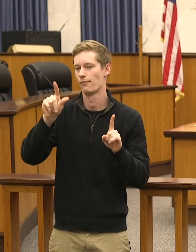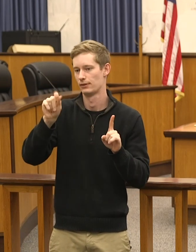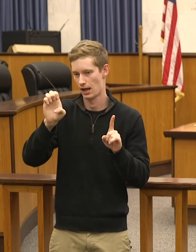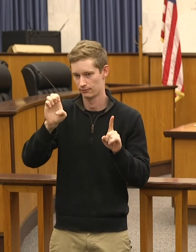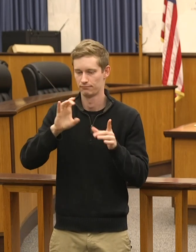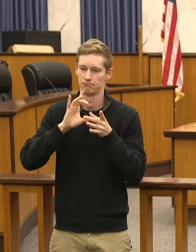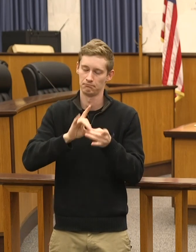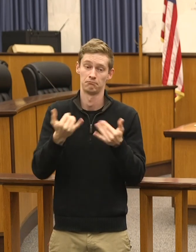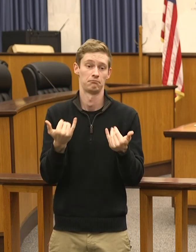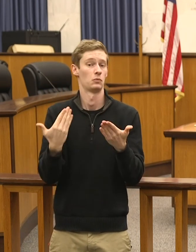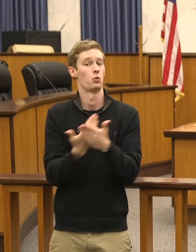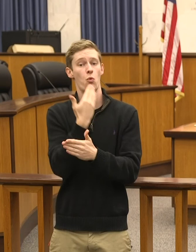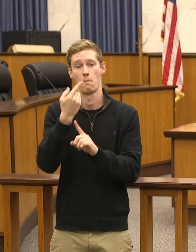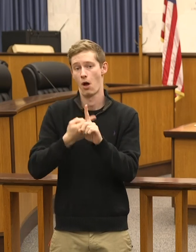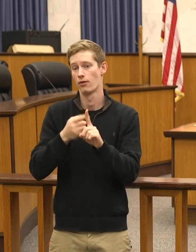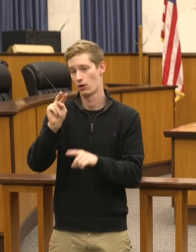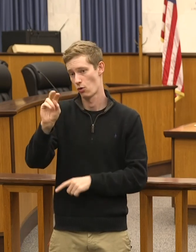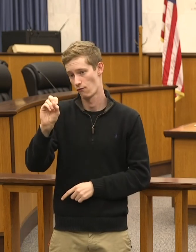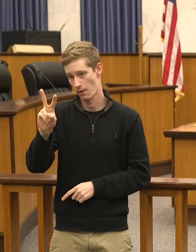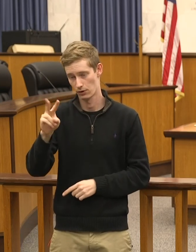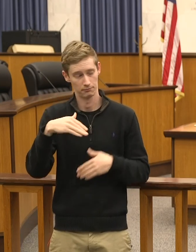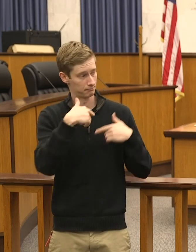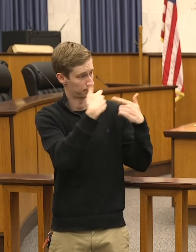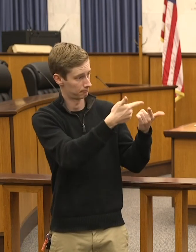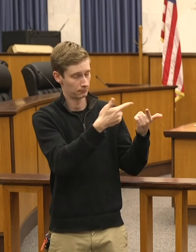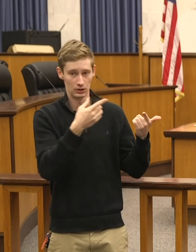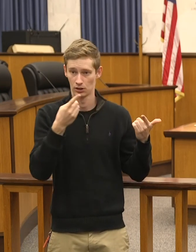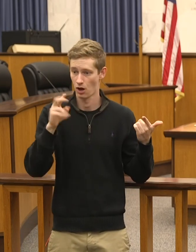new month, in the month of November. Dr. Avula.